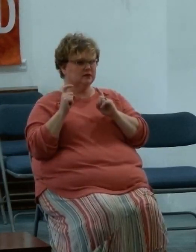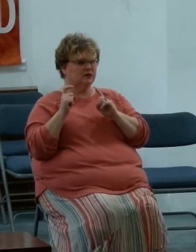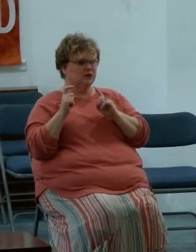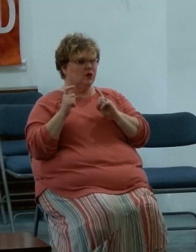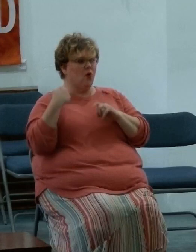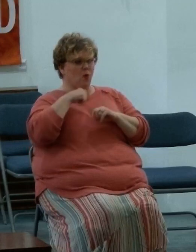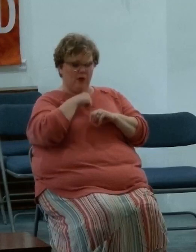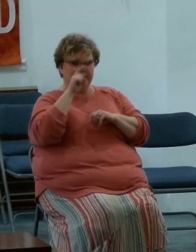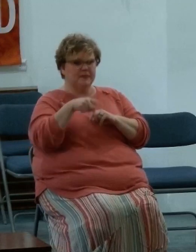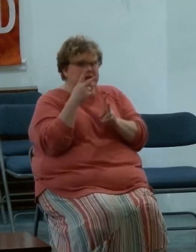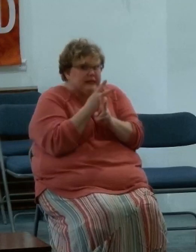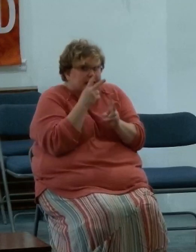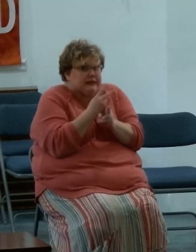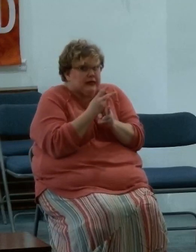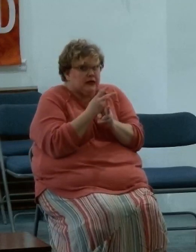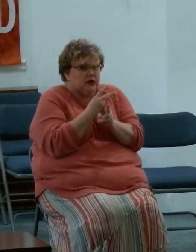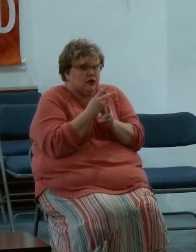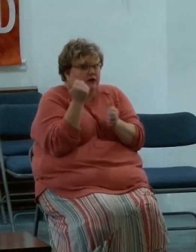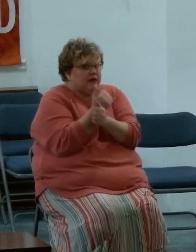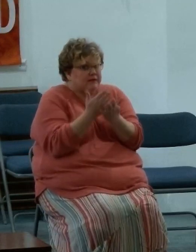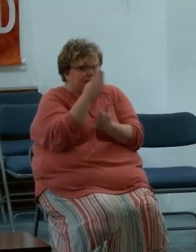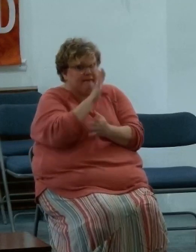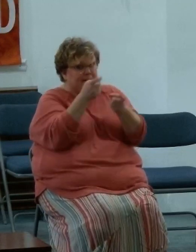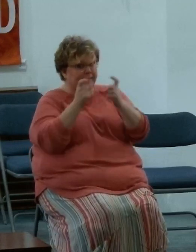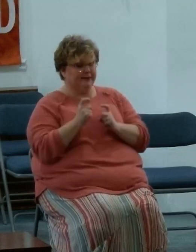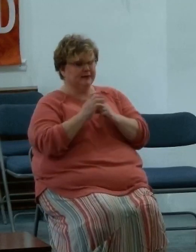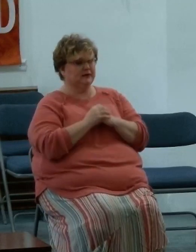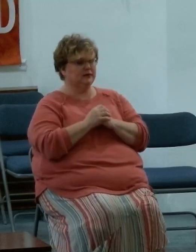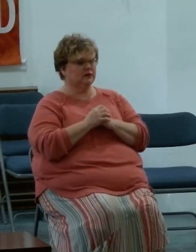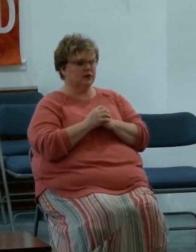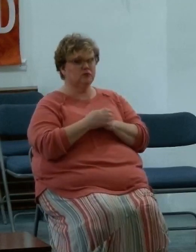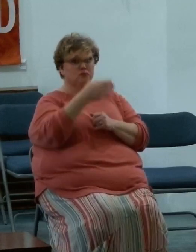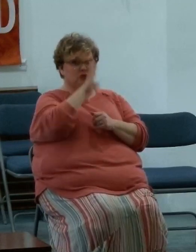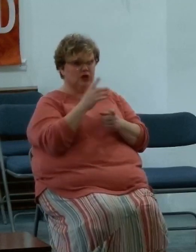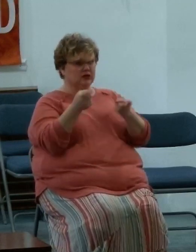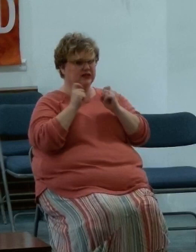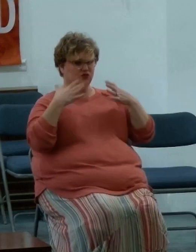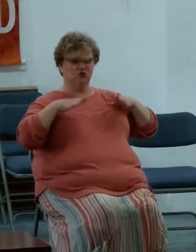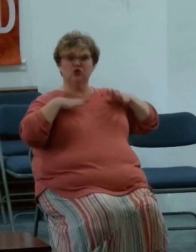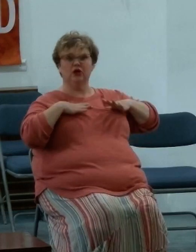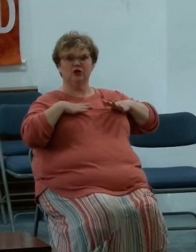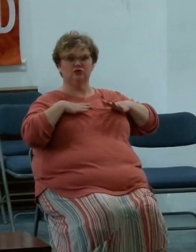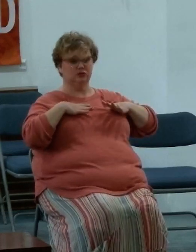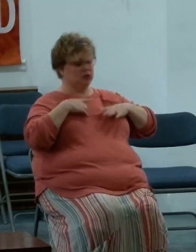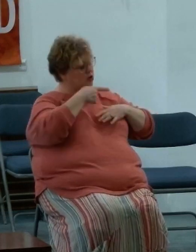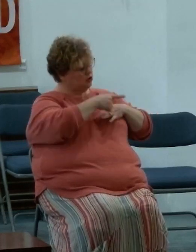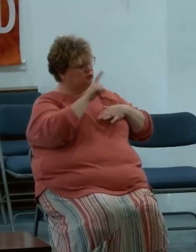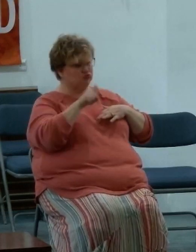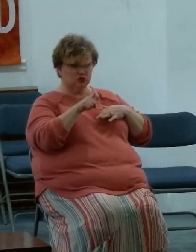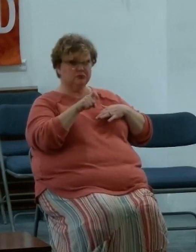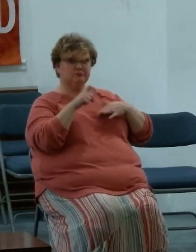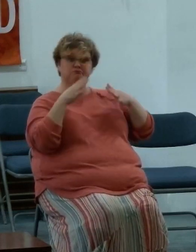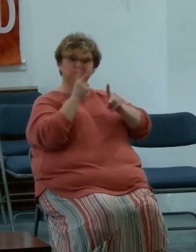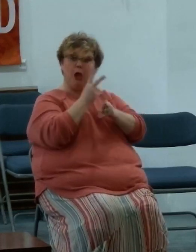we have to take care of what God gives us. So when God gives you clothes, God expects you to take care of your